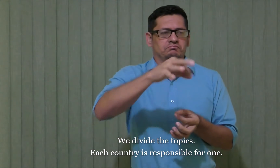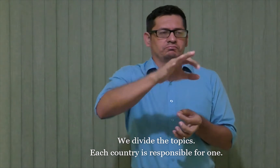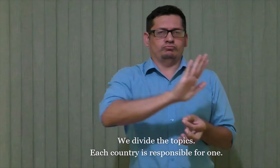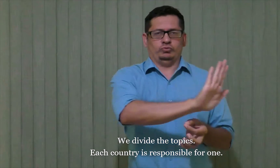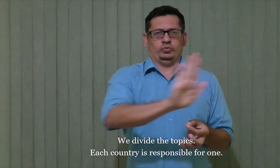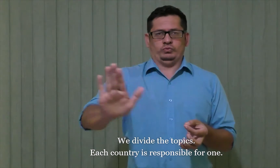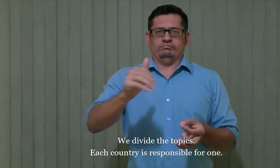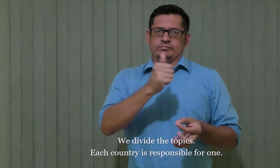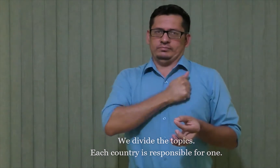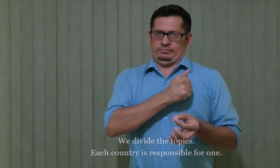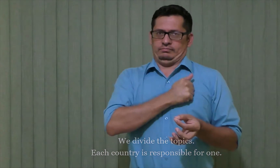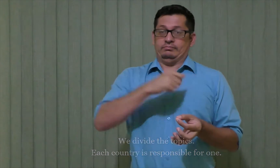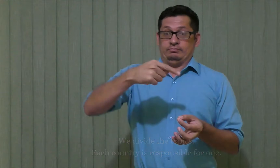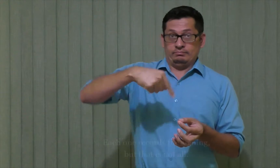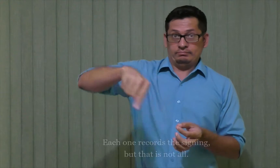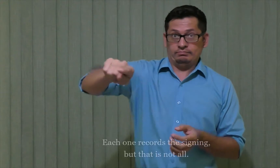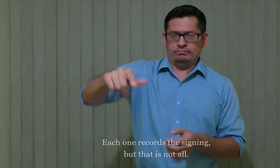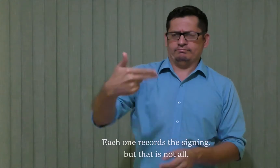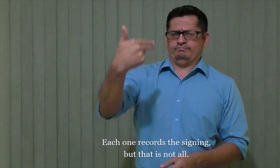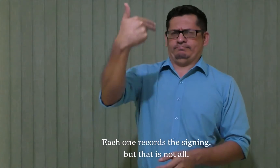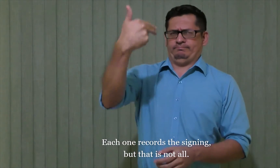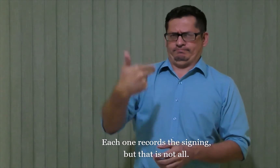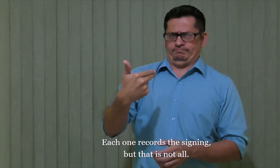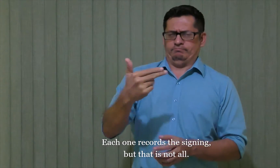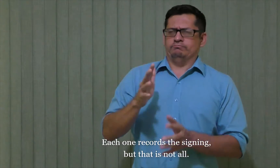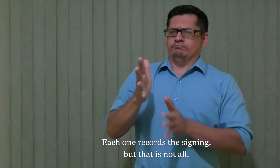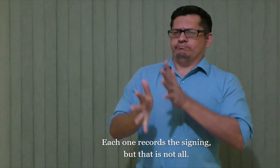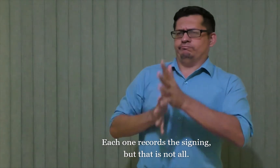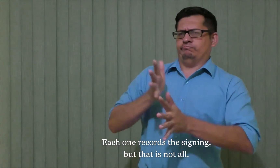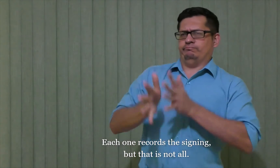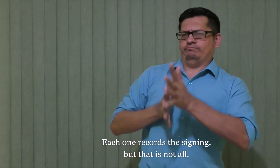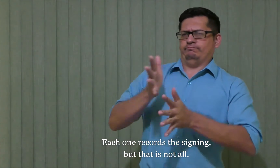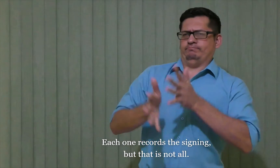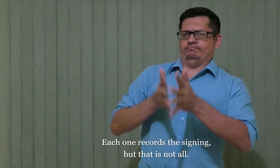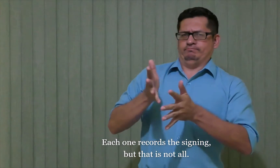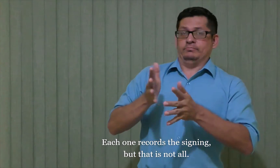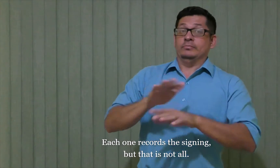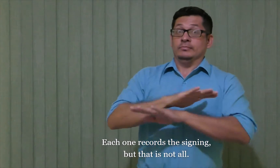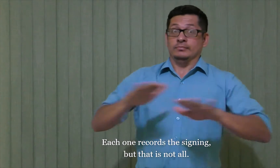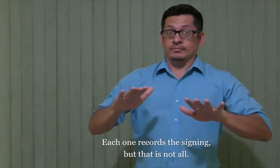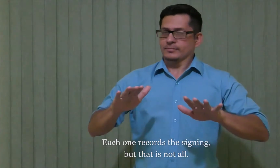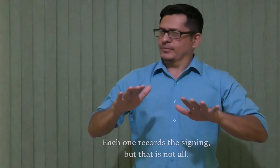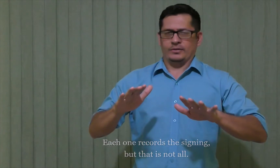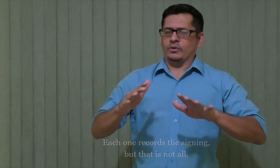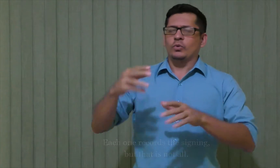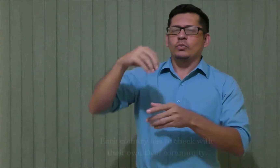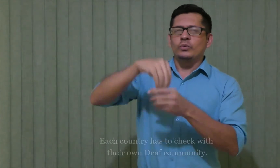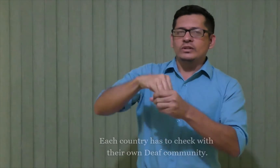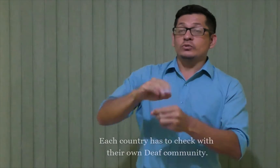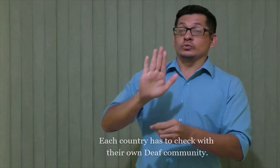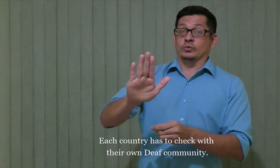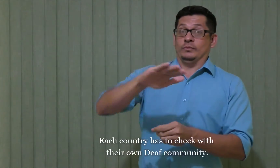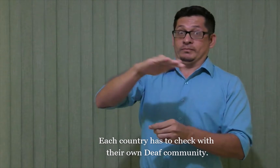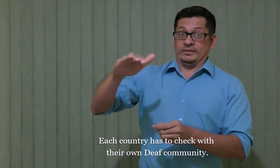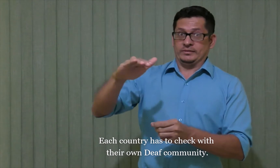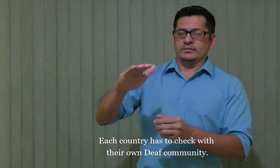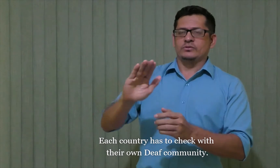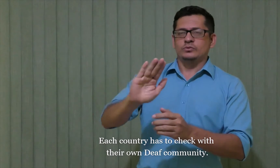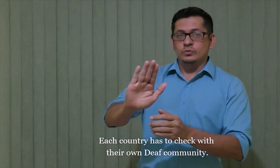responsible for one. Each one records the signing, but that is not all. Each country has to